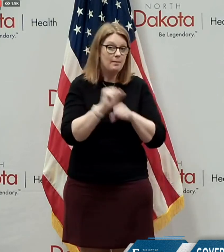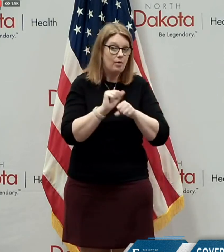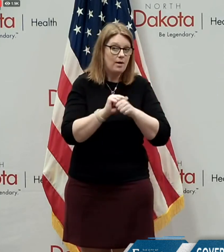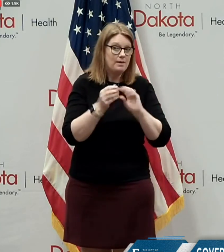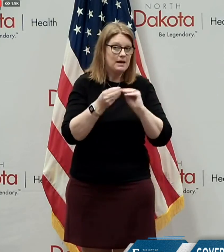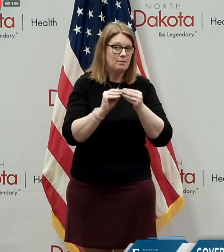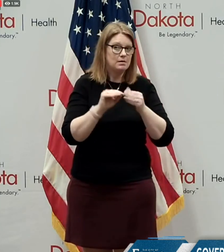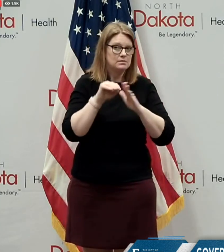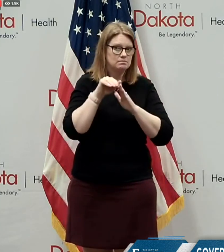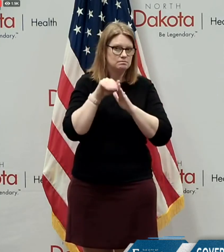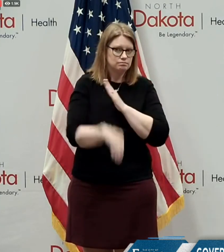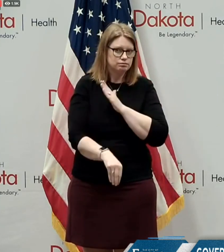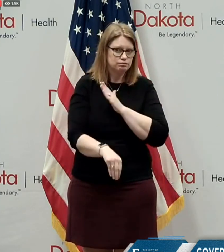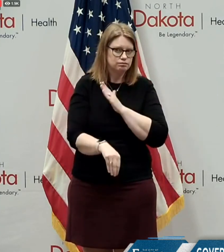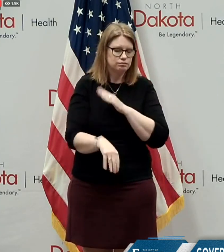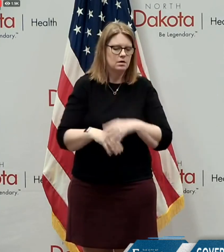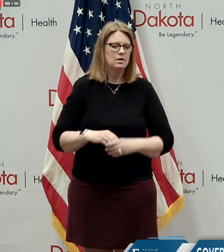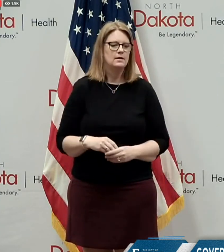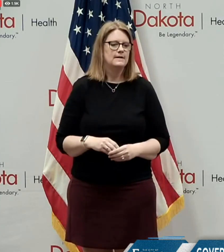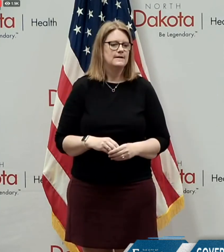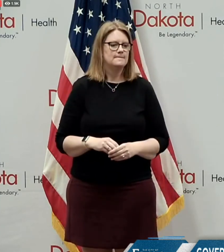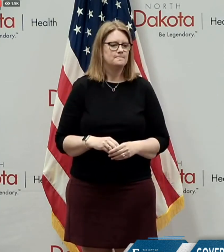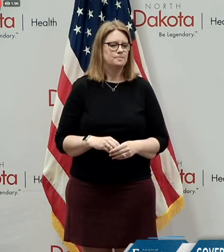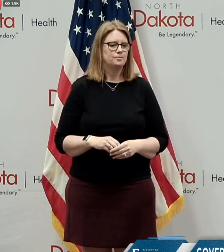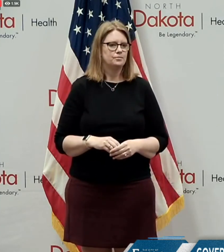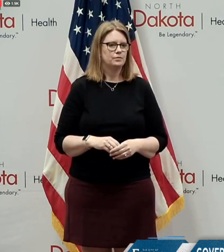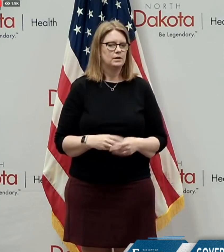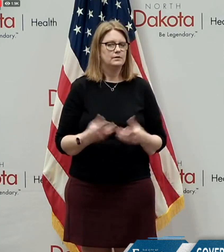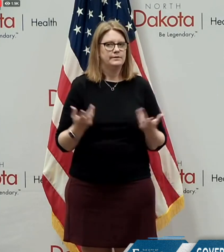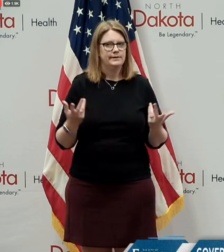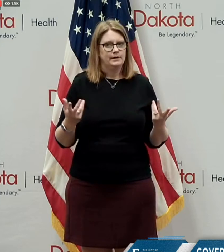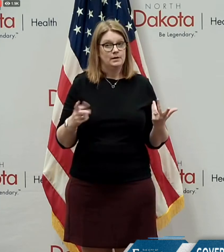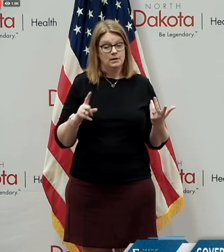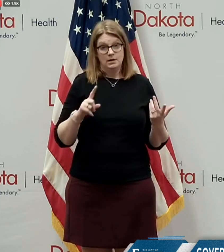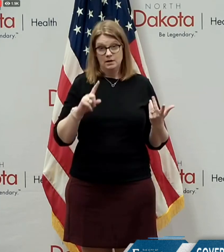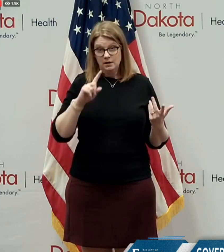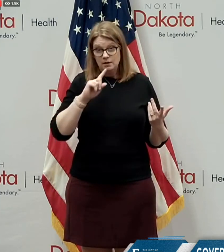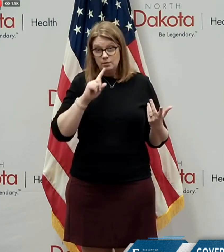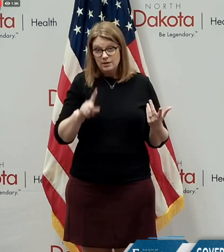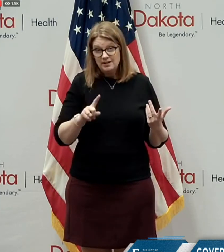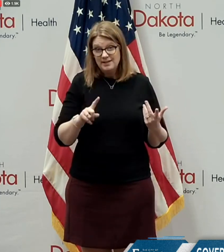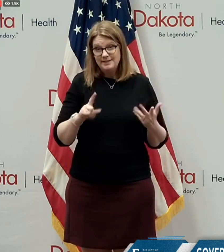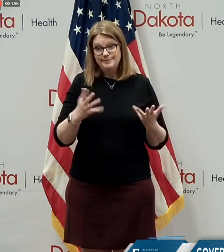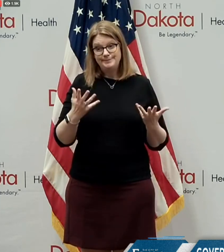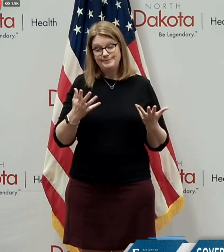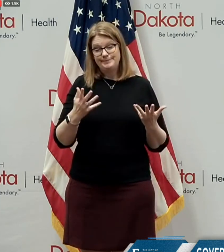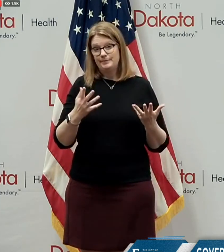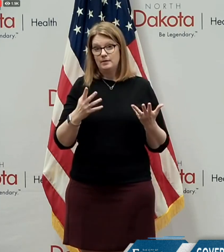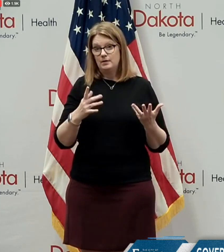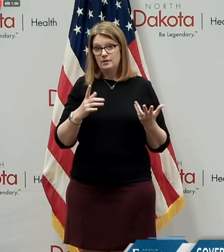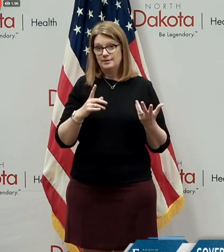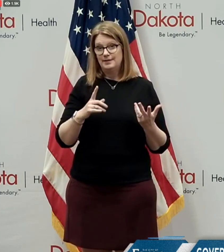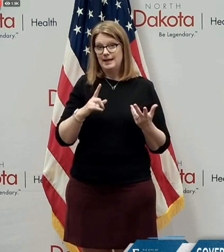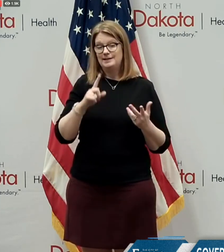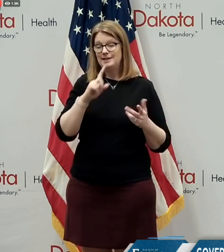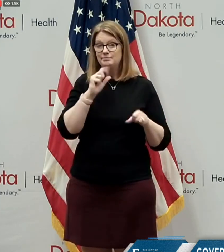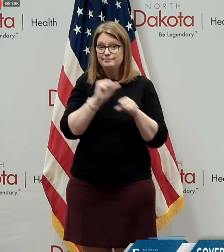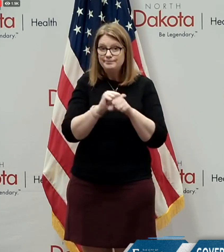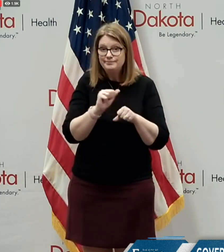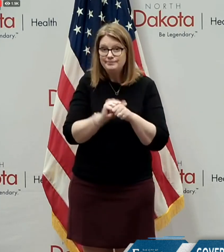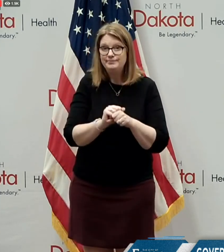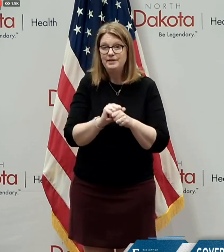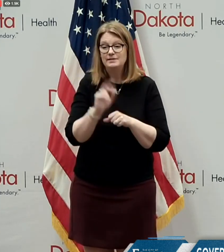I would say that, again, we're not going to understand the true rate of unemployment in the nation or in North